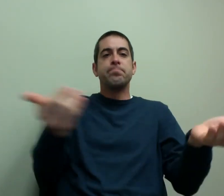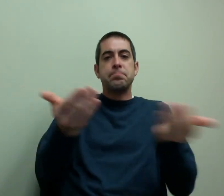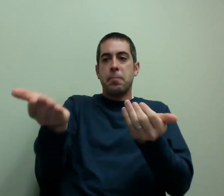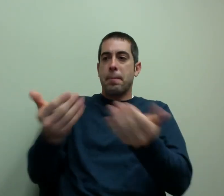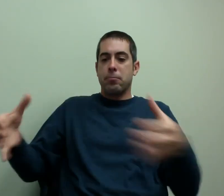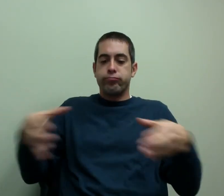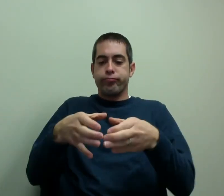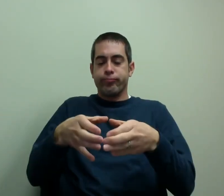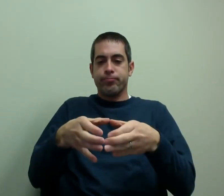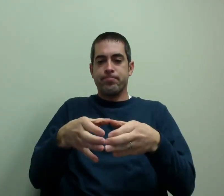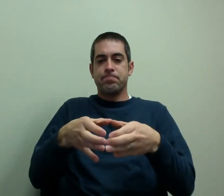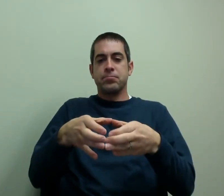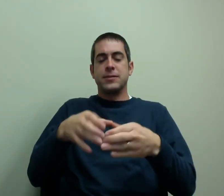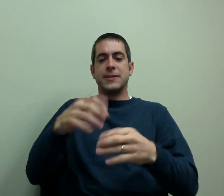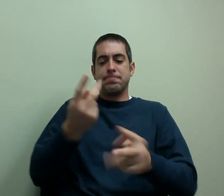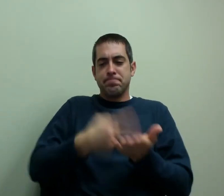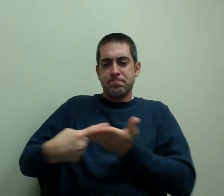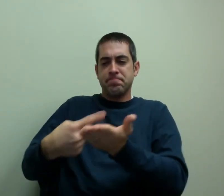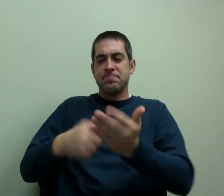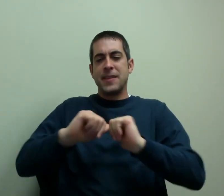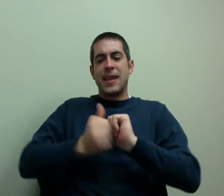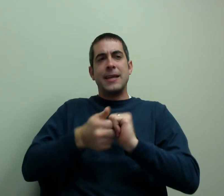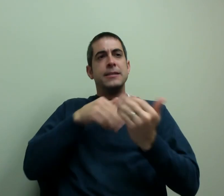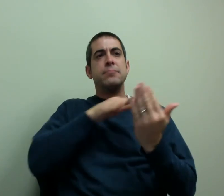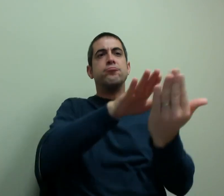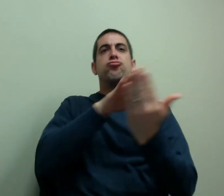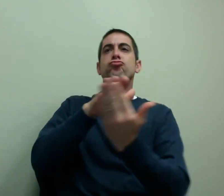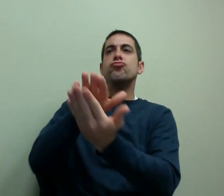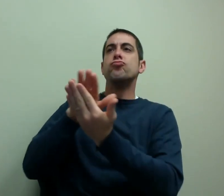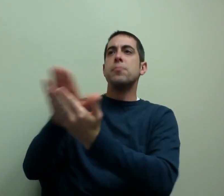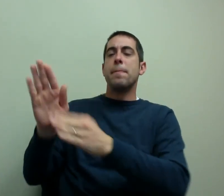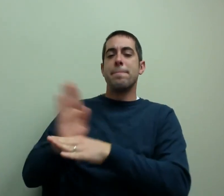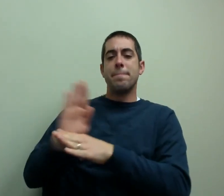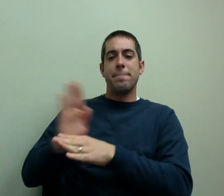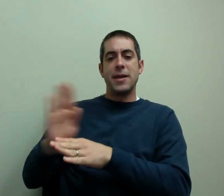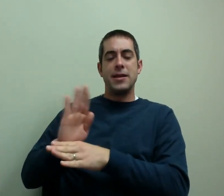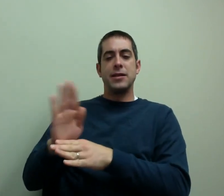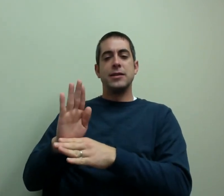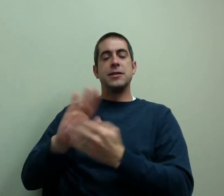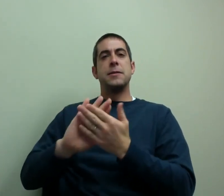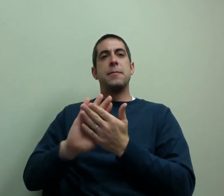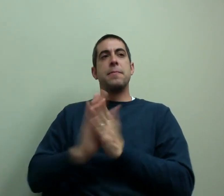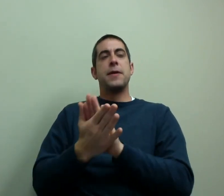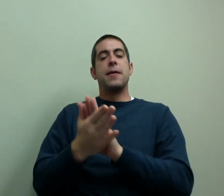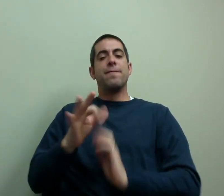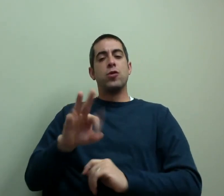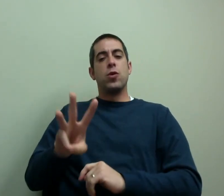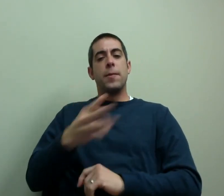support to make Fort Wayne a more deaf-friendly environment. If you are interested in learning more and joining DeafLink to make a